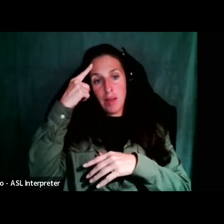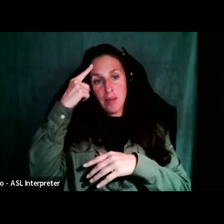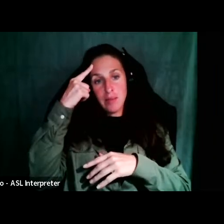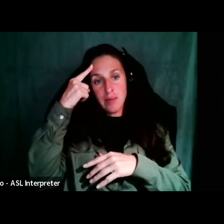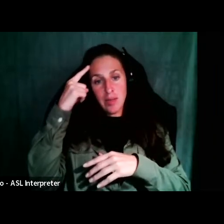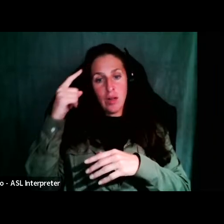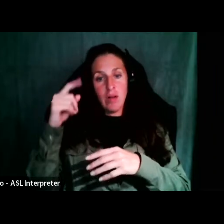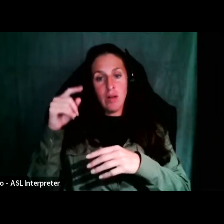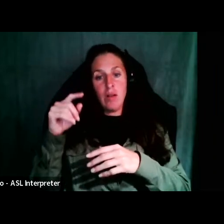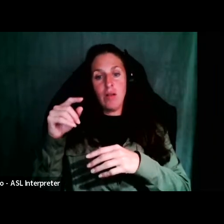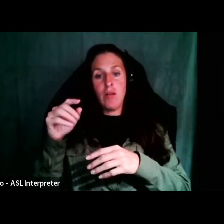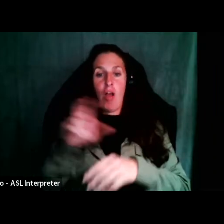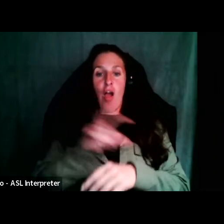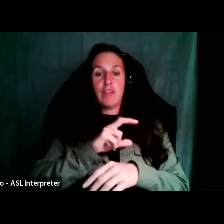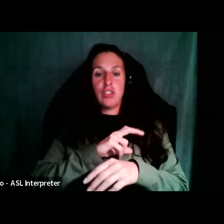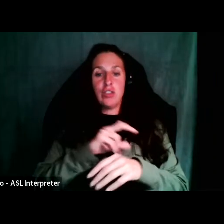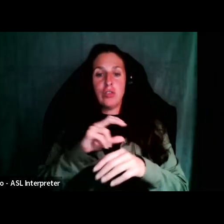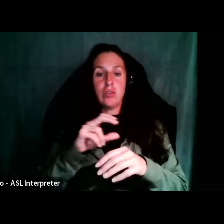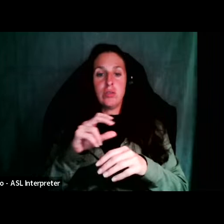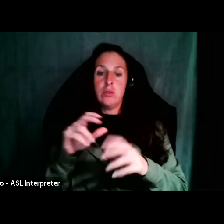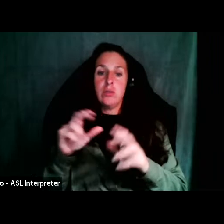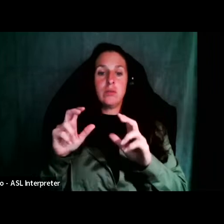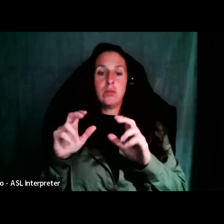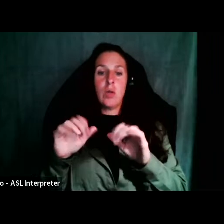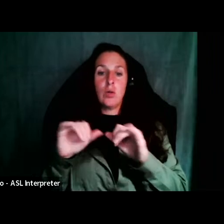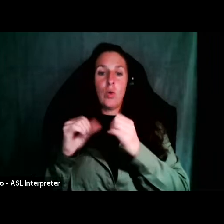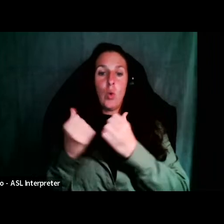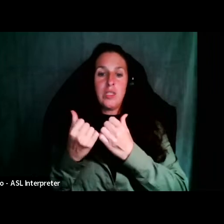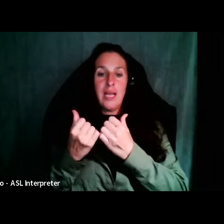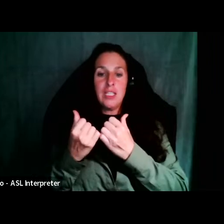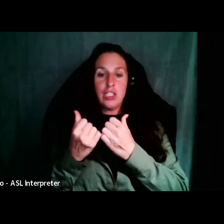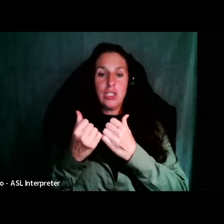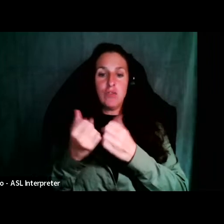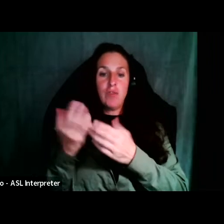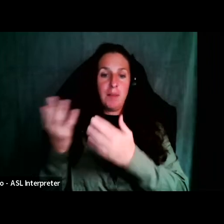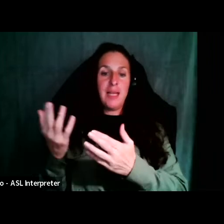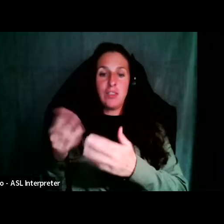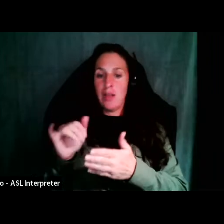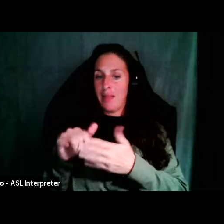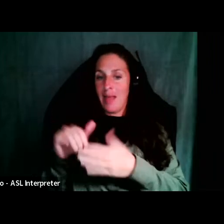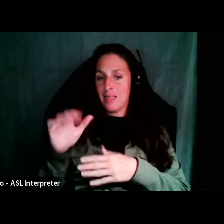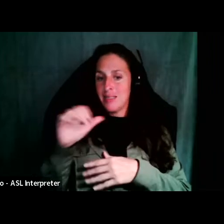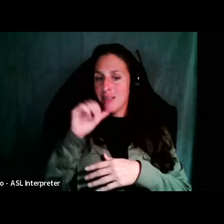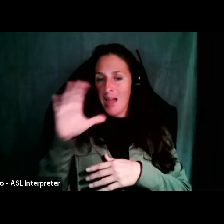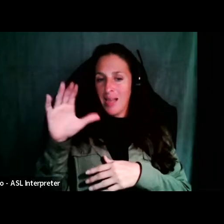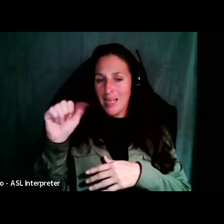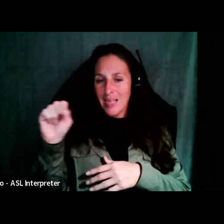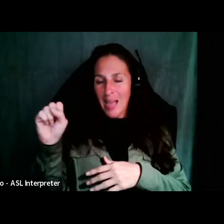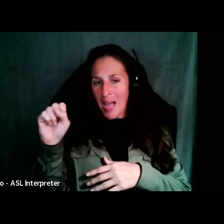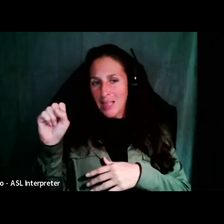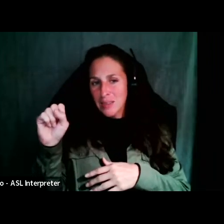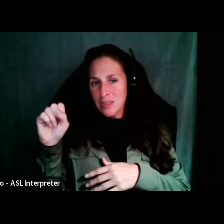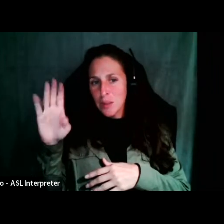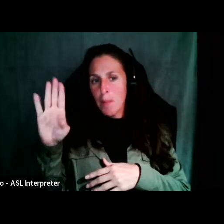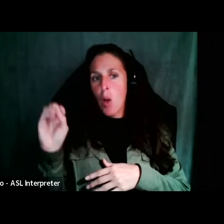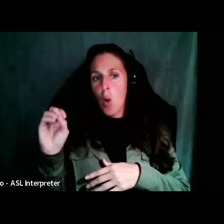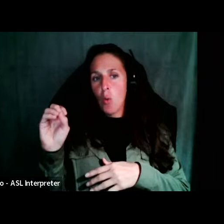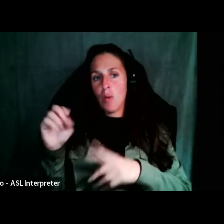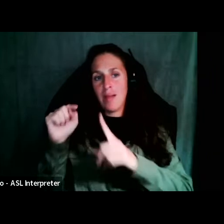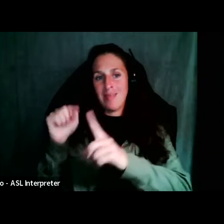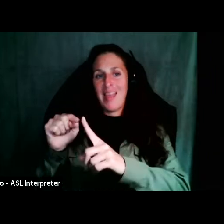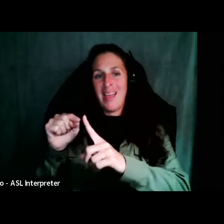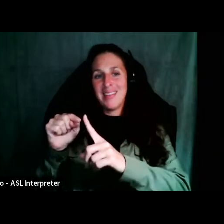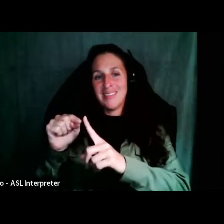Officers Association recommendation. It's not CASBO though. What is CASBO recommend? CASBO defers to the